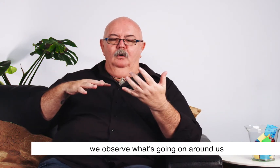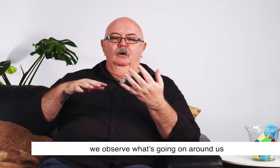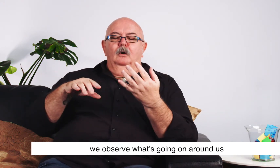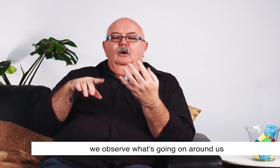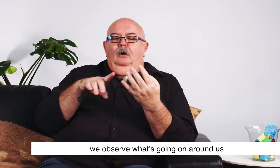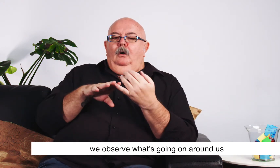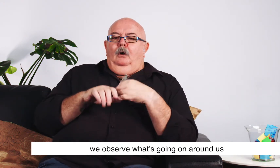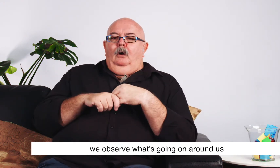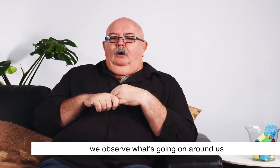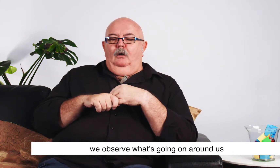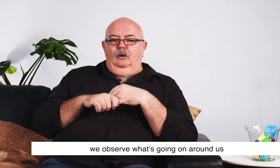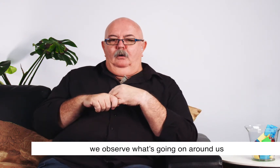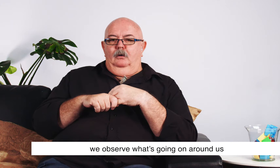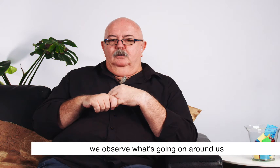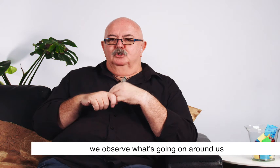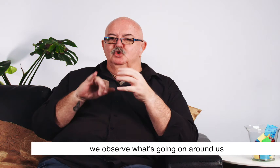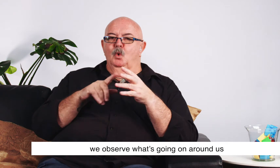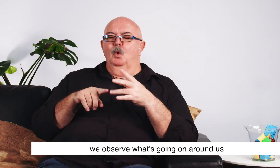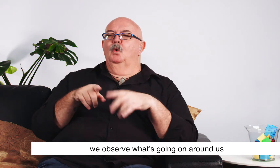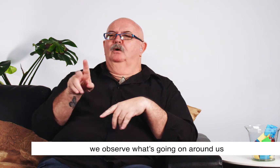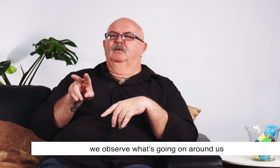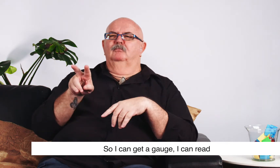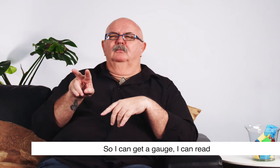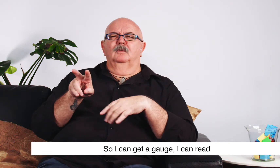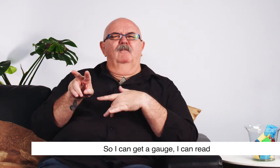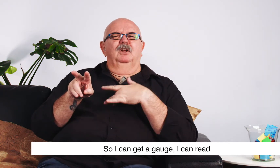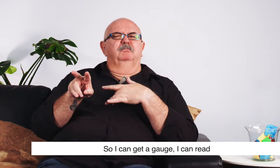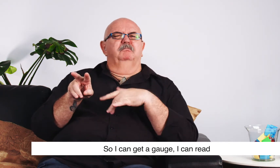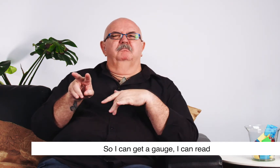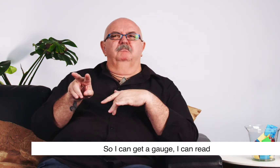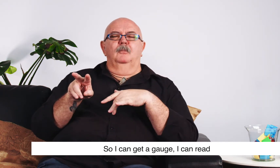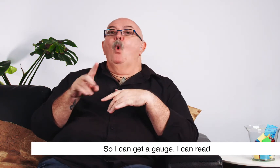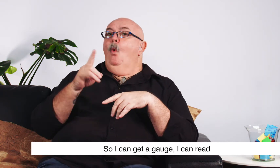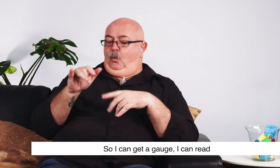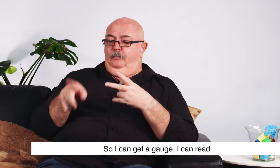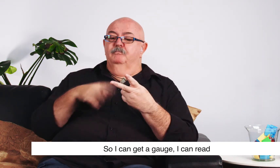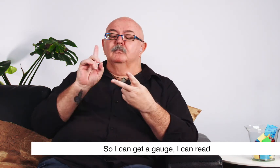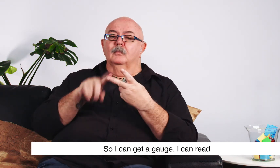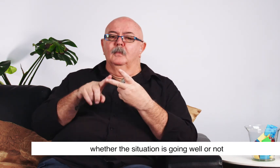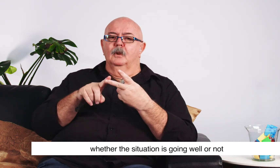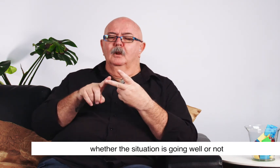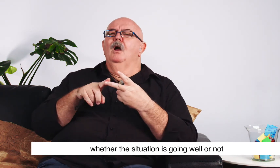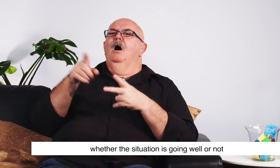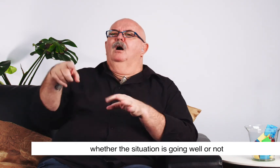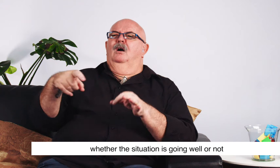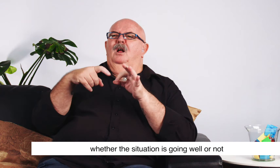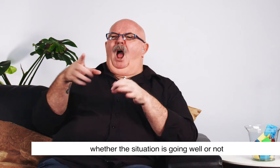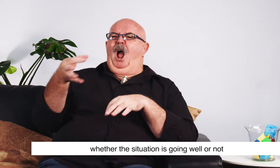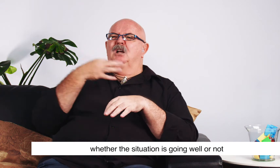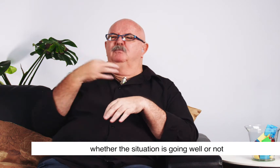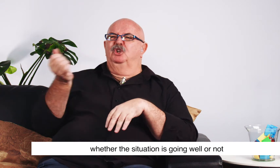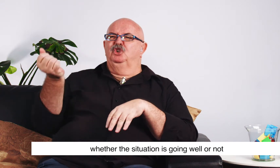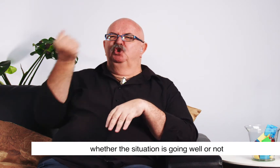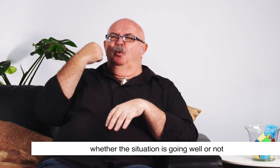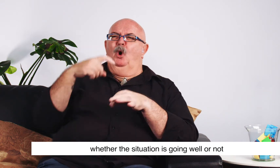We observe what's going on around us. So I can get a gauge, I can sort of read whether the situation's